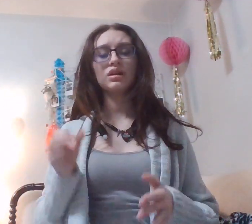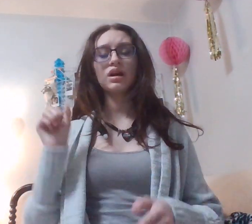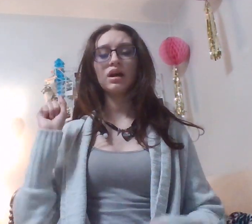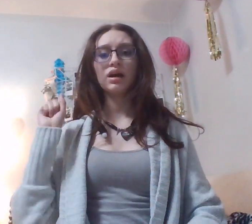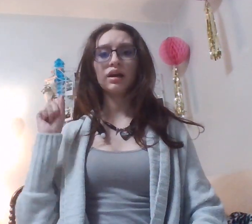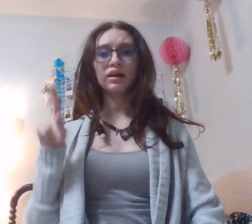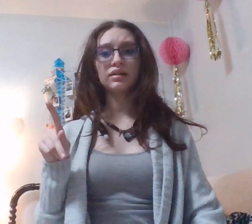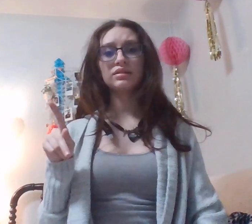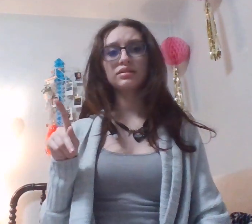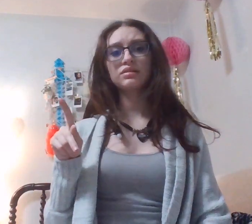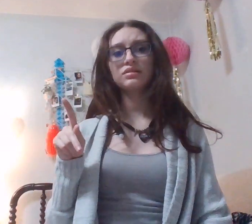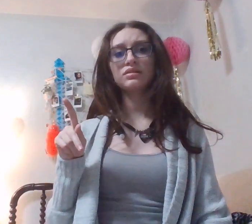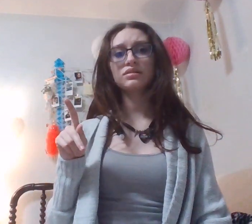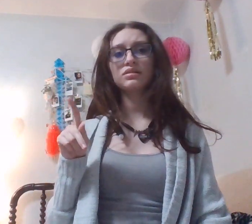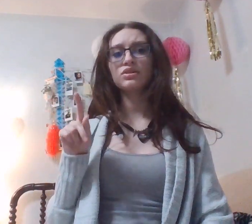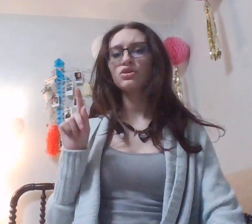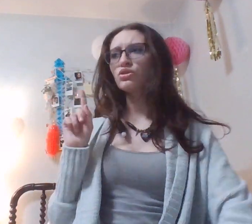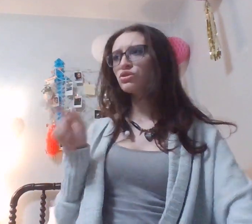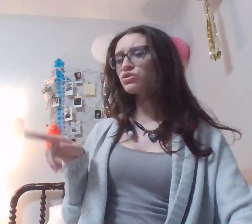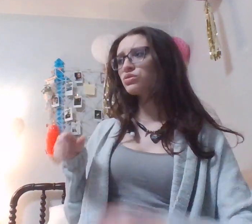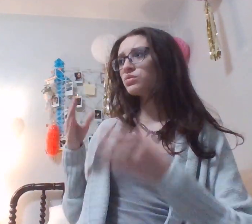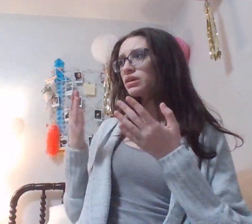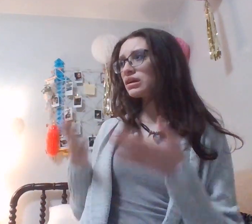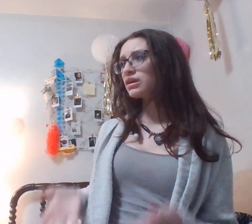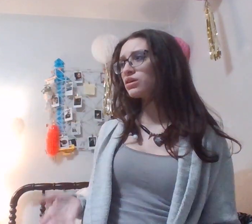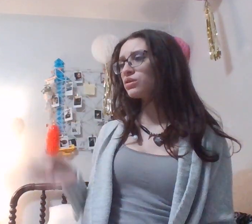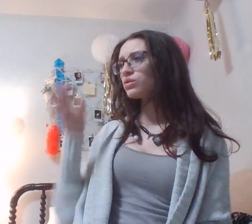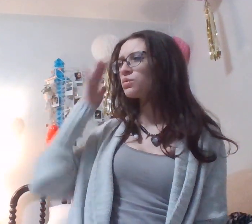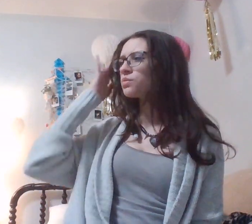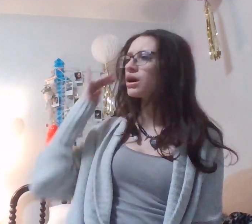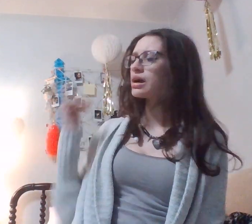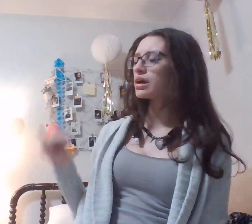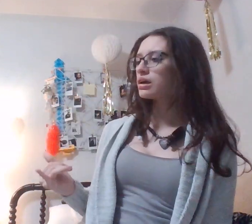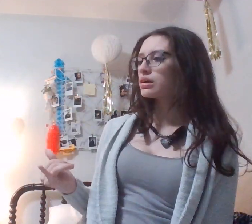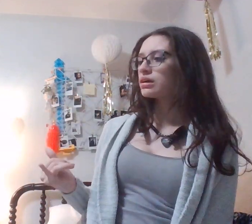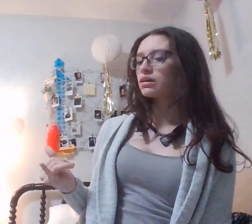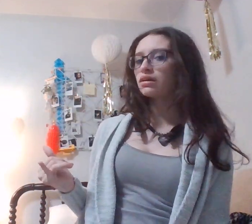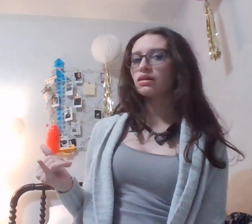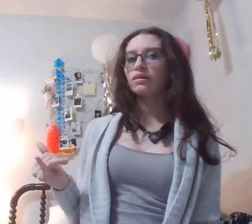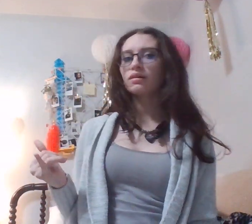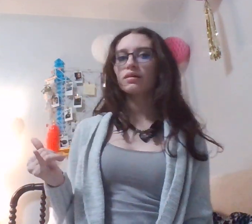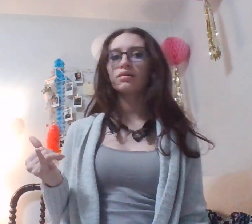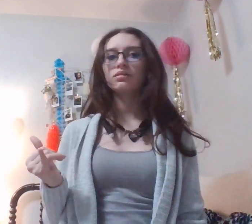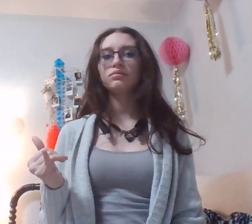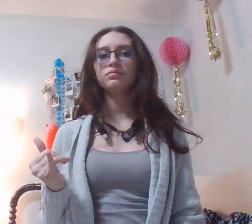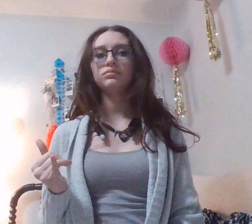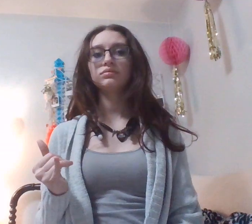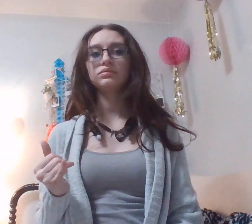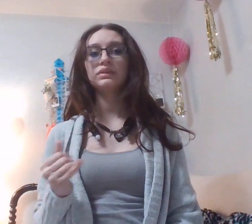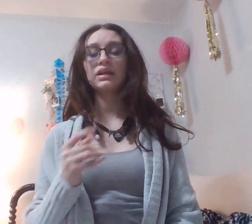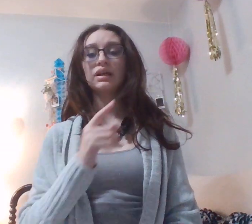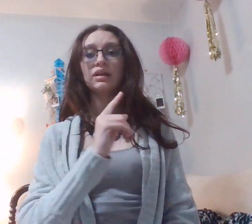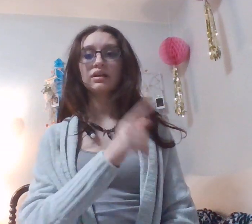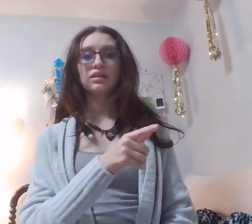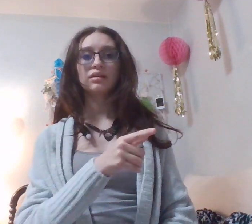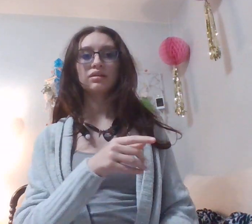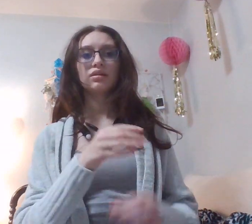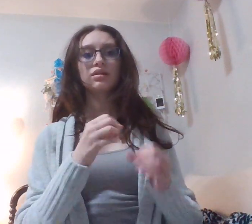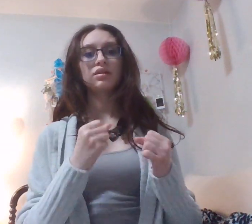With a preacher man who asked, were you bound on such a cold, dark afternoon? As we drove on through